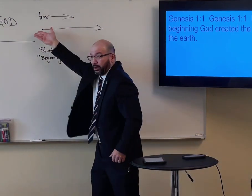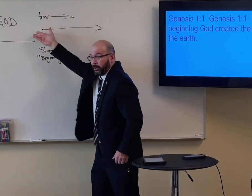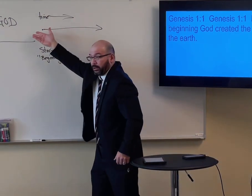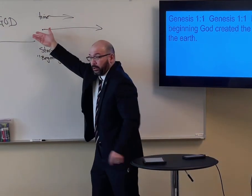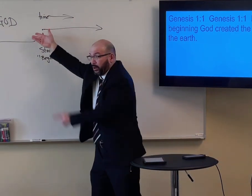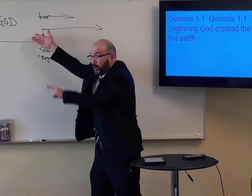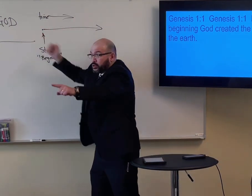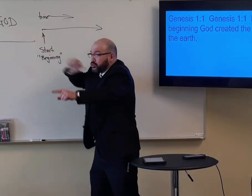yeah.